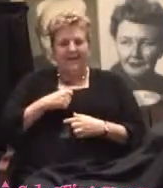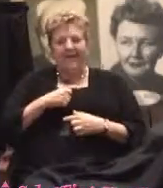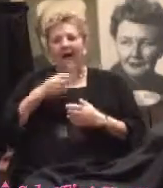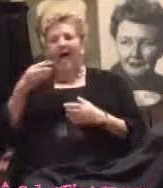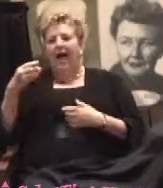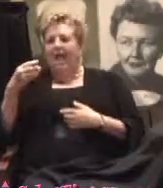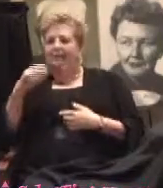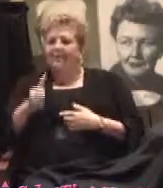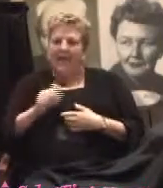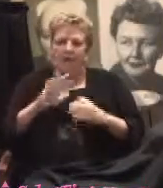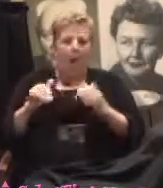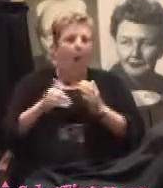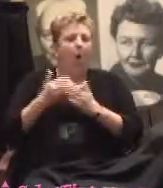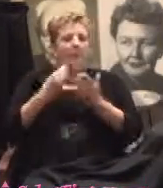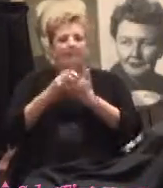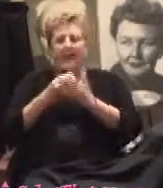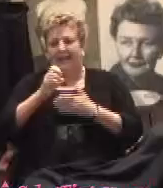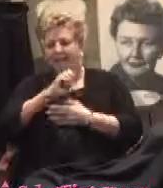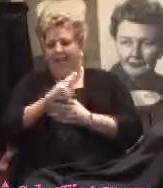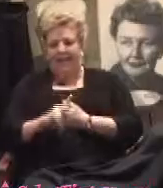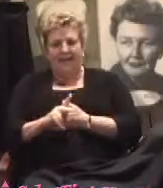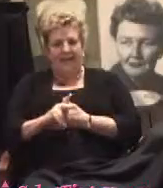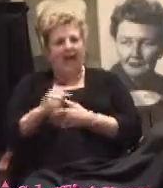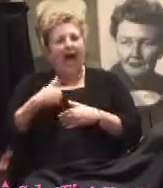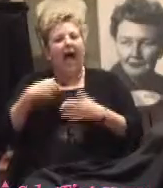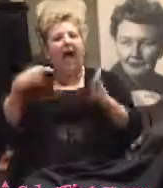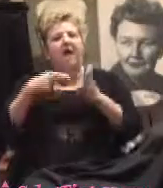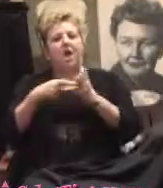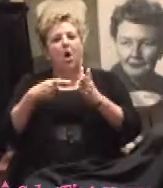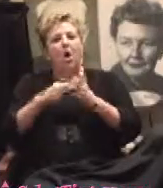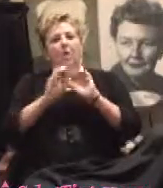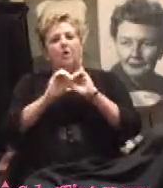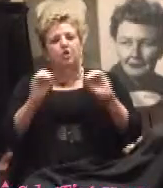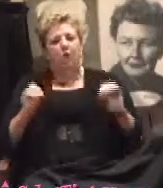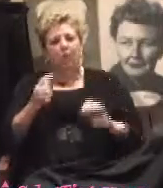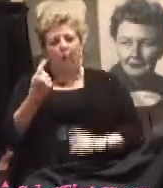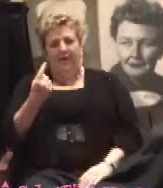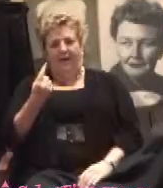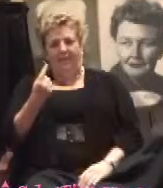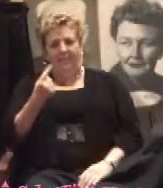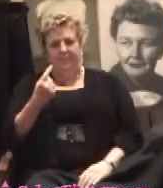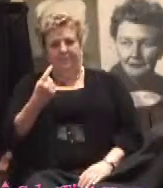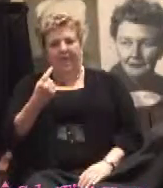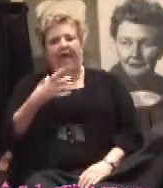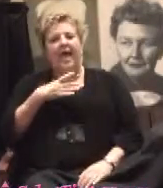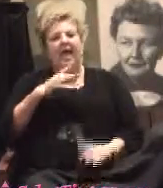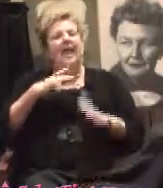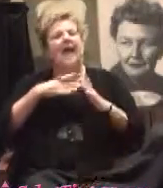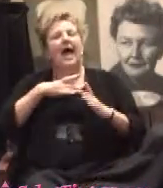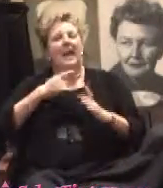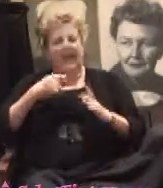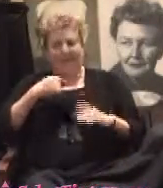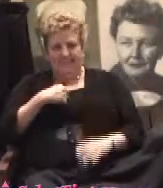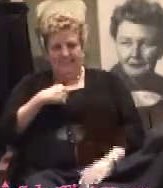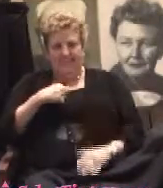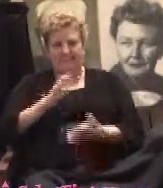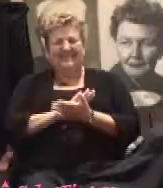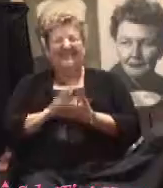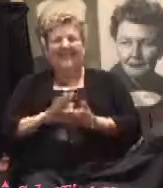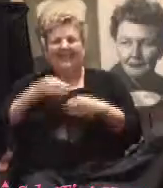thousands of dollars back. I owe no one. And I was liking me. I was clean inside. I was sad that I'd